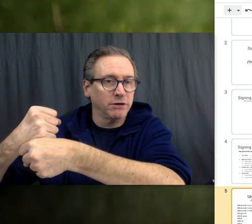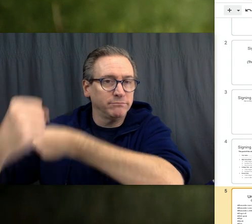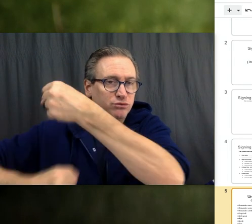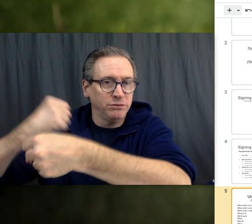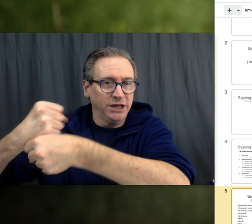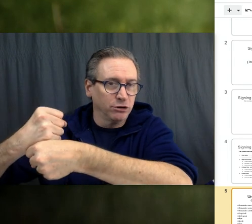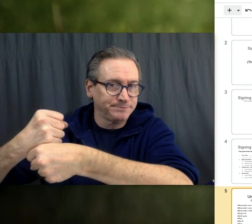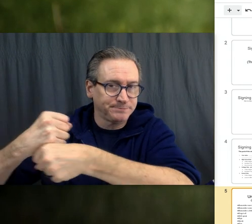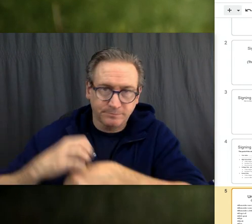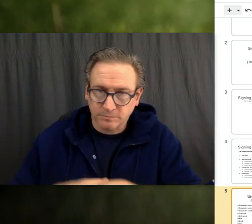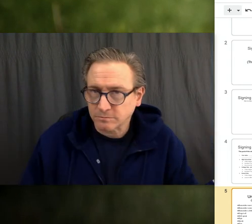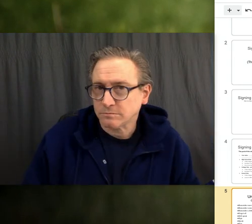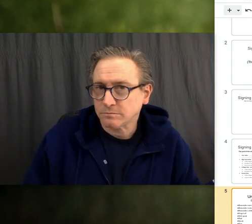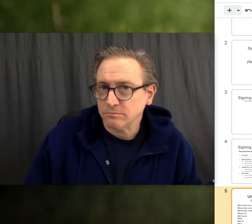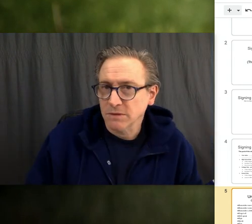year, right? Year.